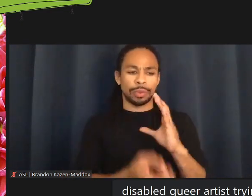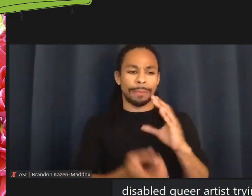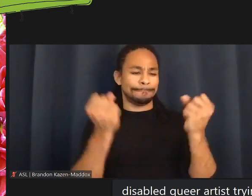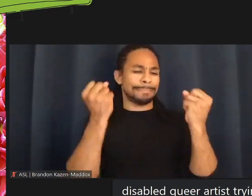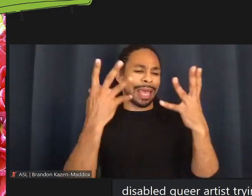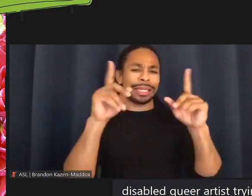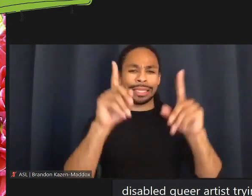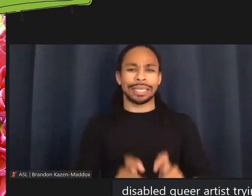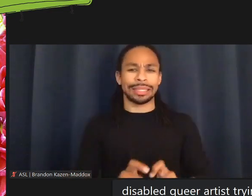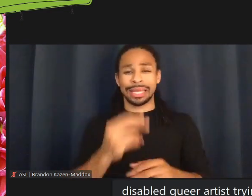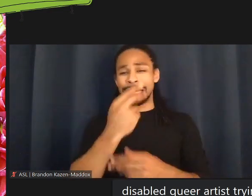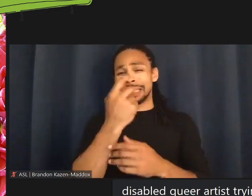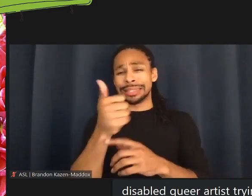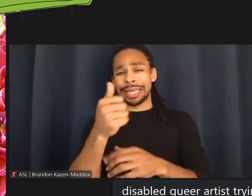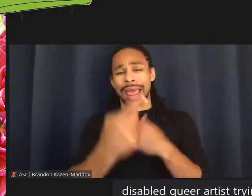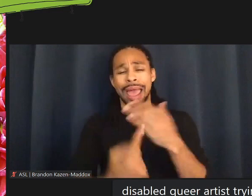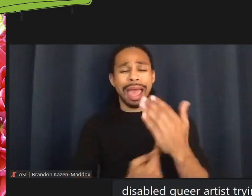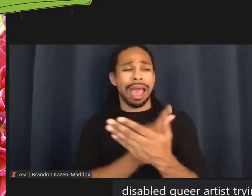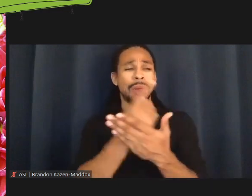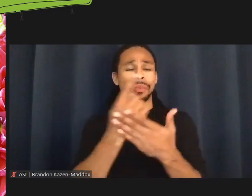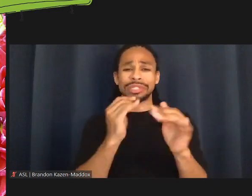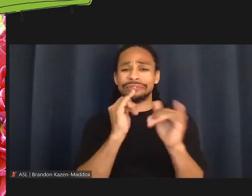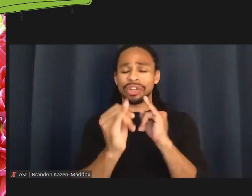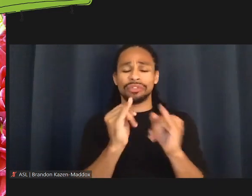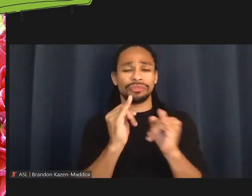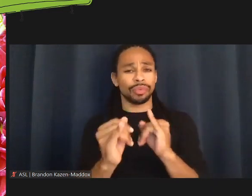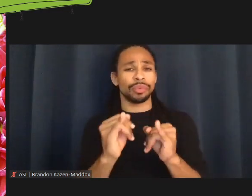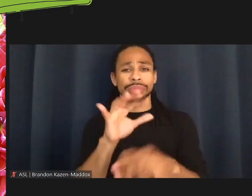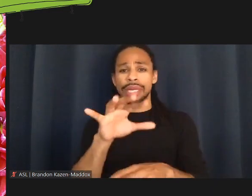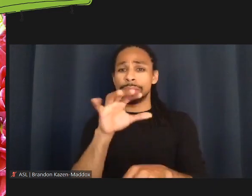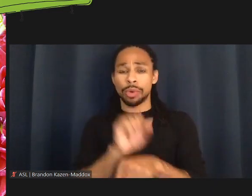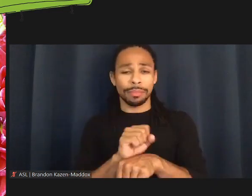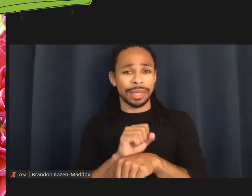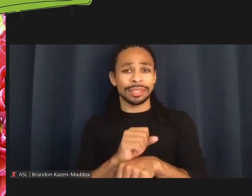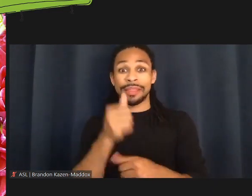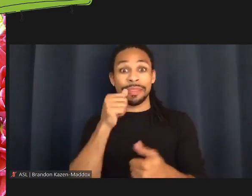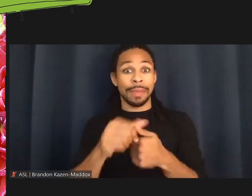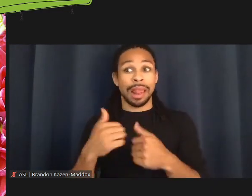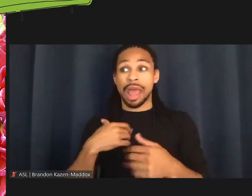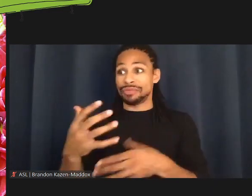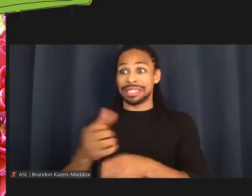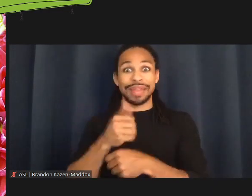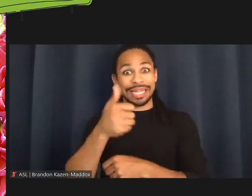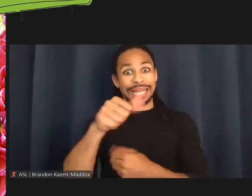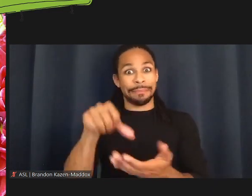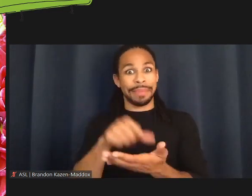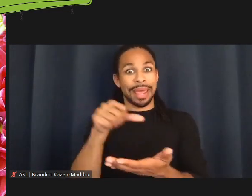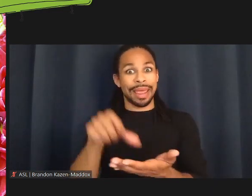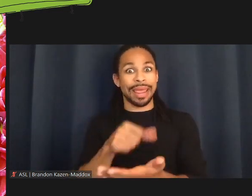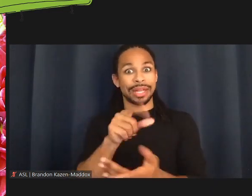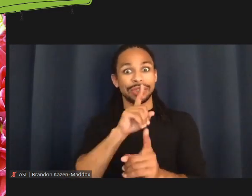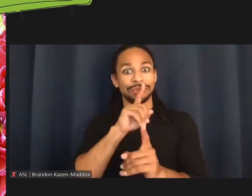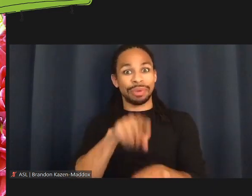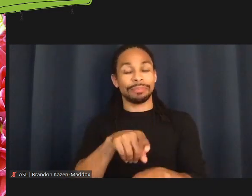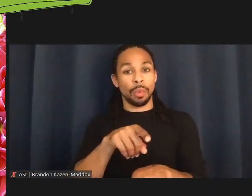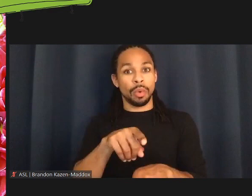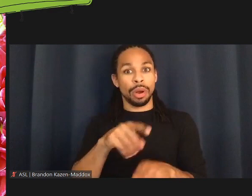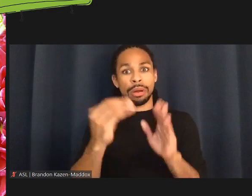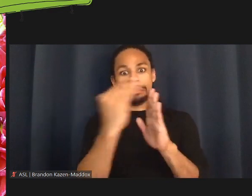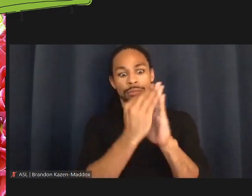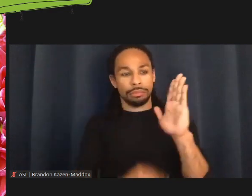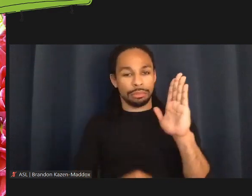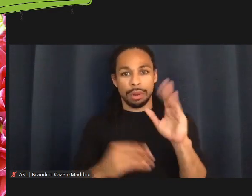of interviews and appointments. In the mail, I received a 10-page report, the most comprehensive health exam I